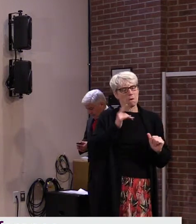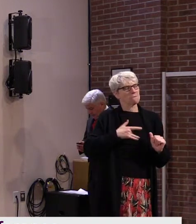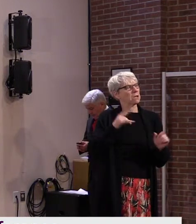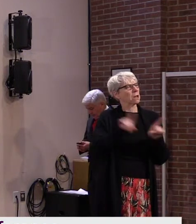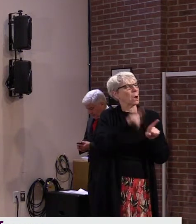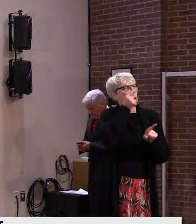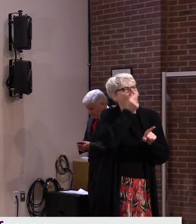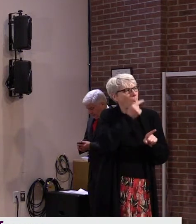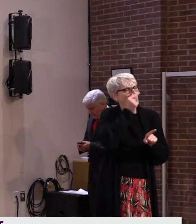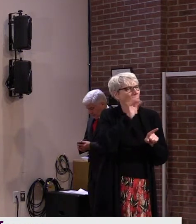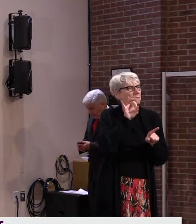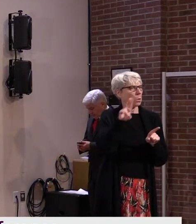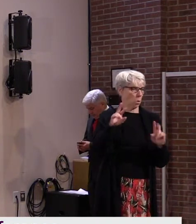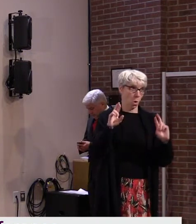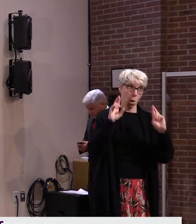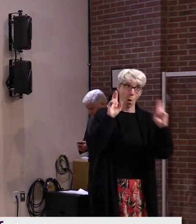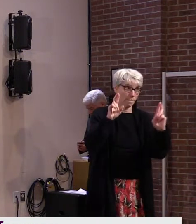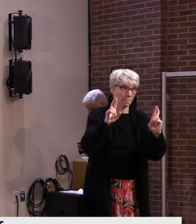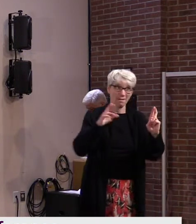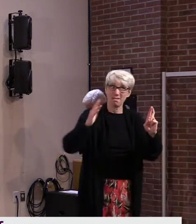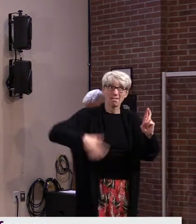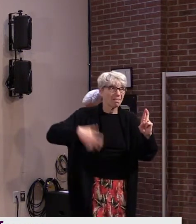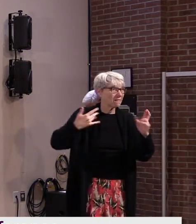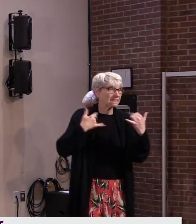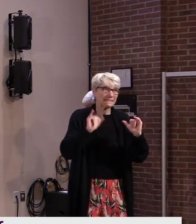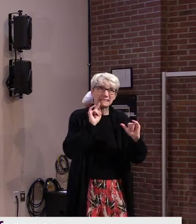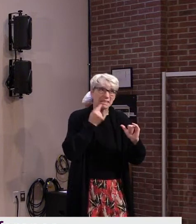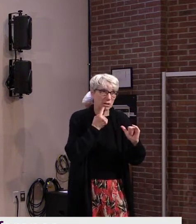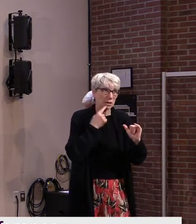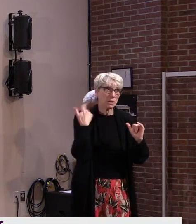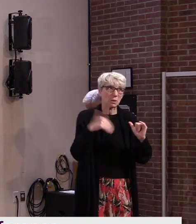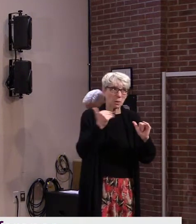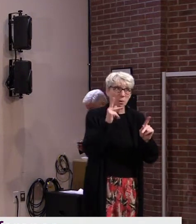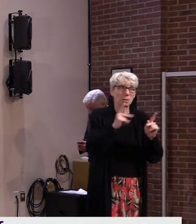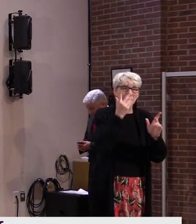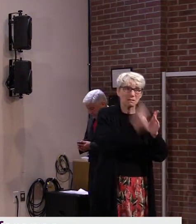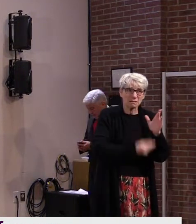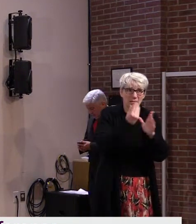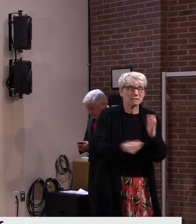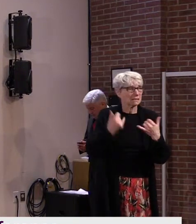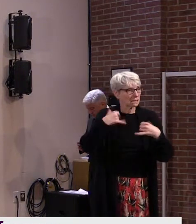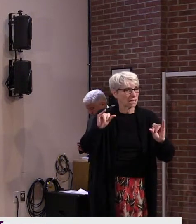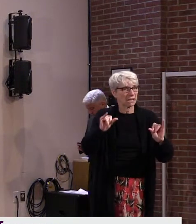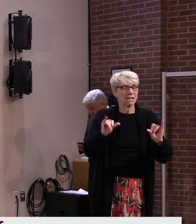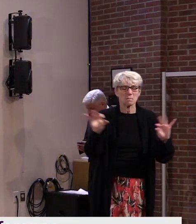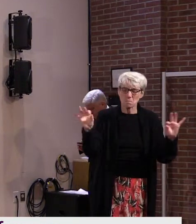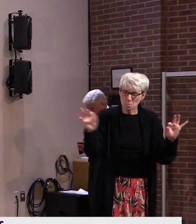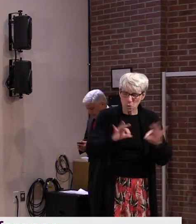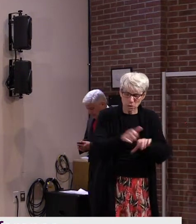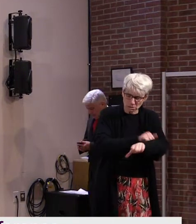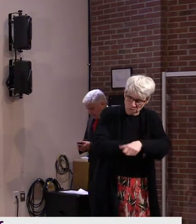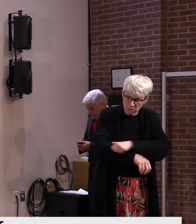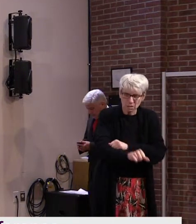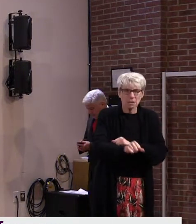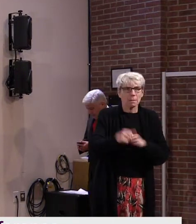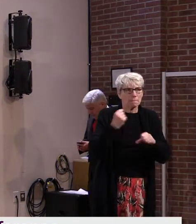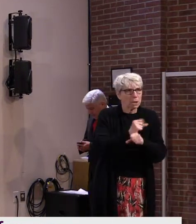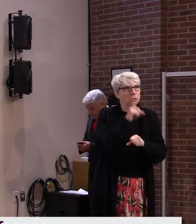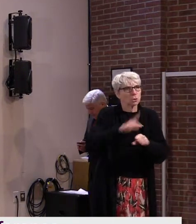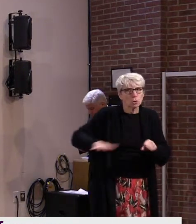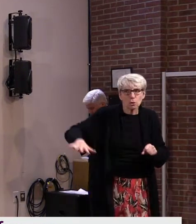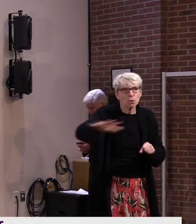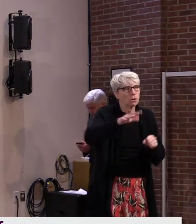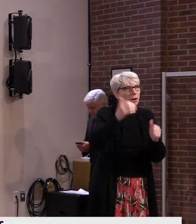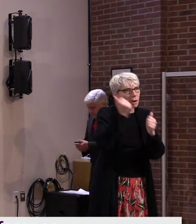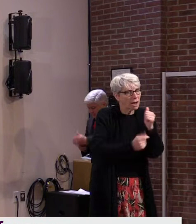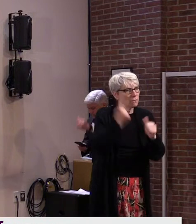work together to protect our communities and get more people vaccinated so we can get to a place where COVID is no